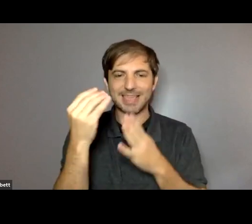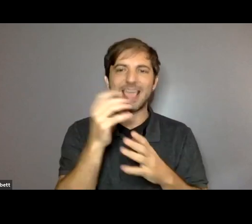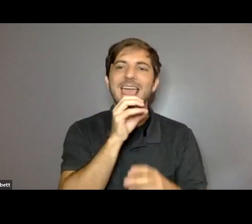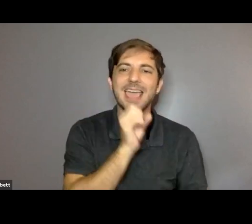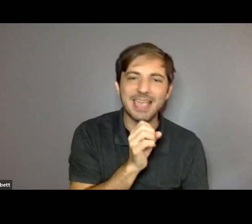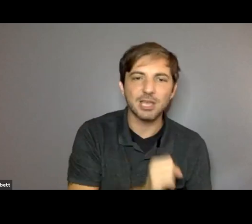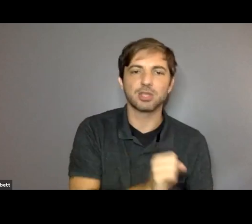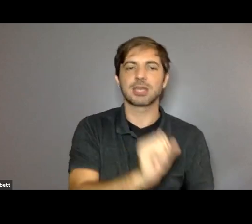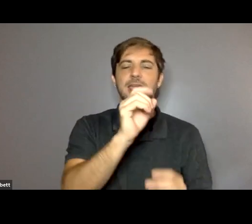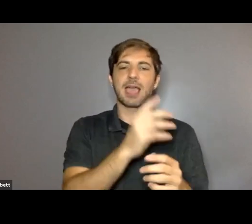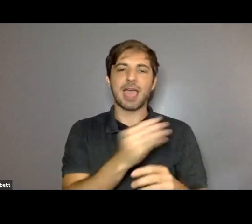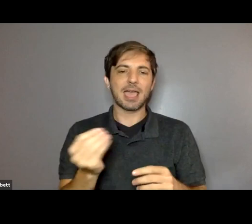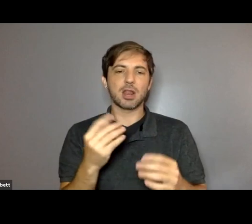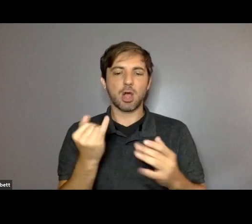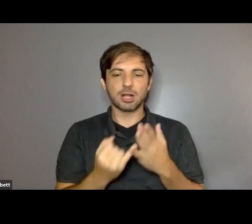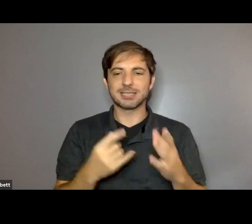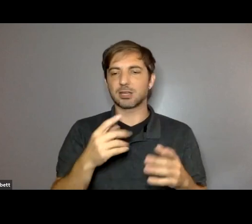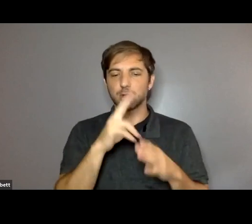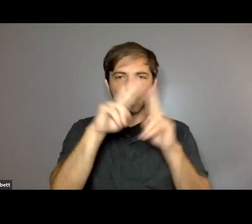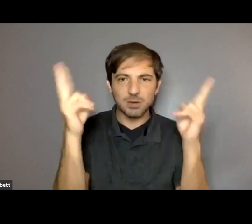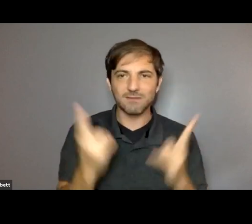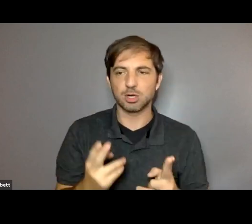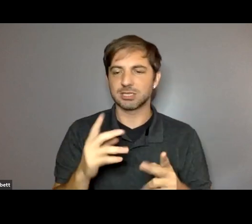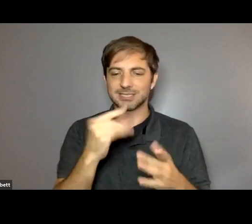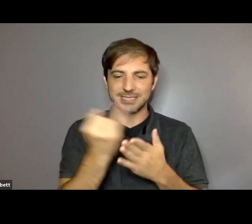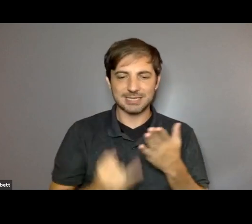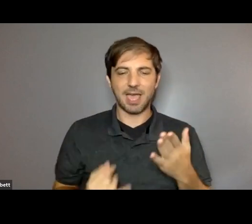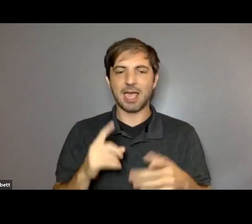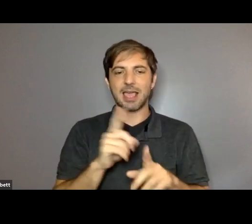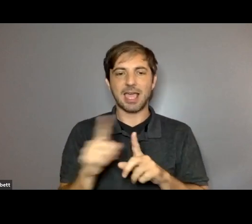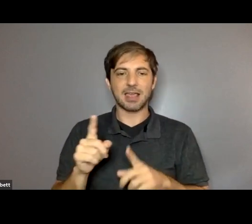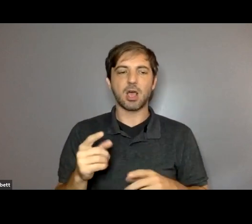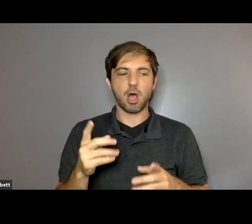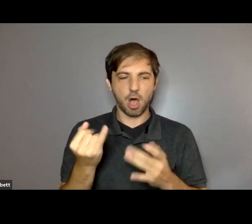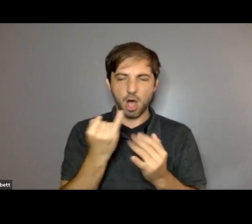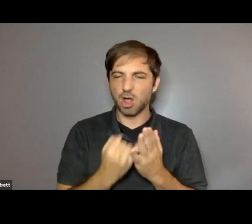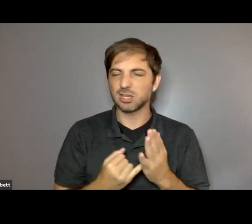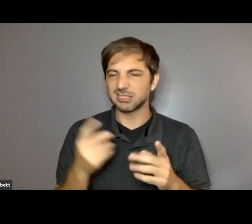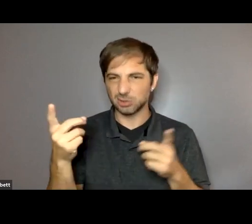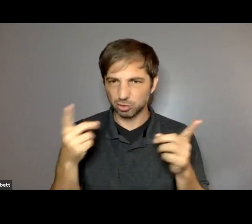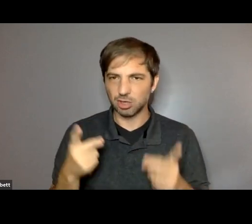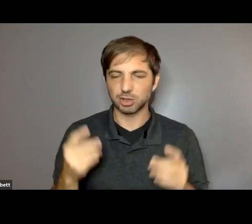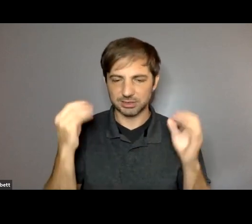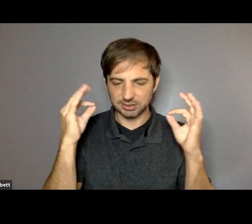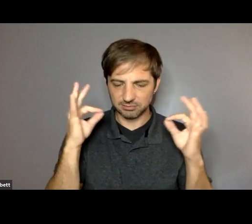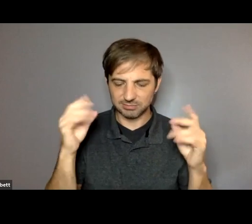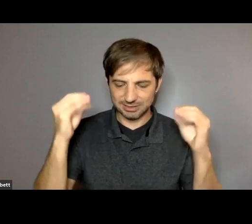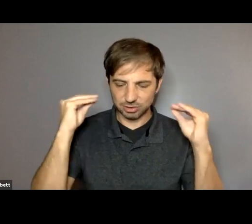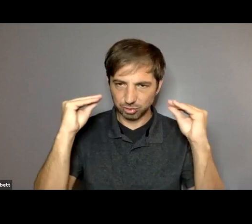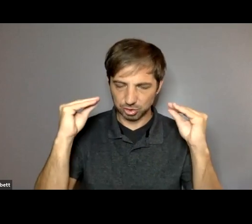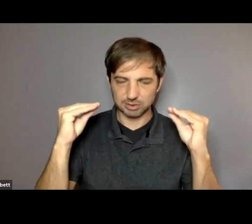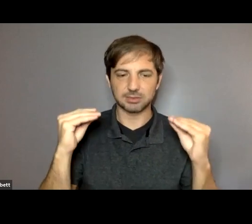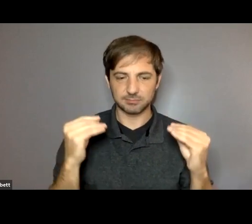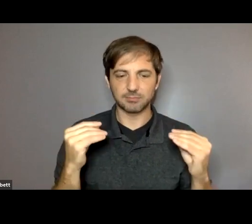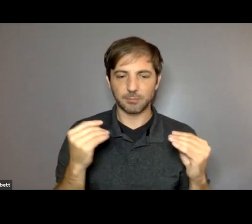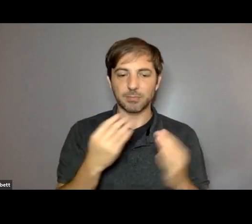health, universal design, and arts and corrections. Prior to her work at the NEA, she worked as a policy